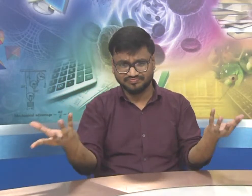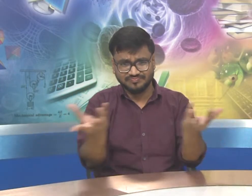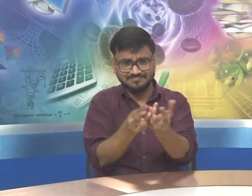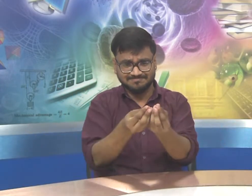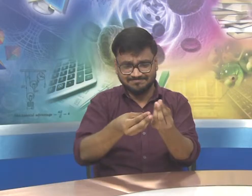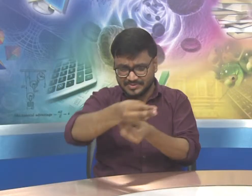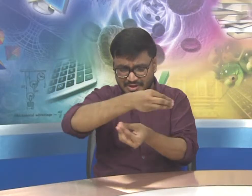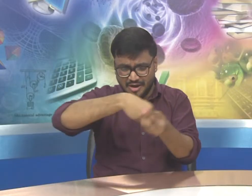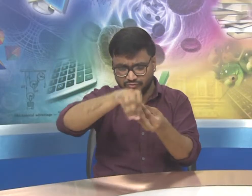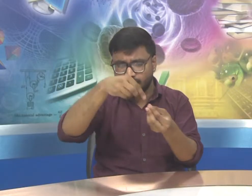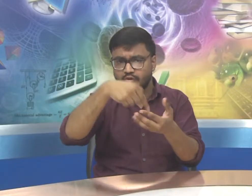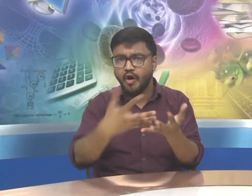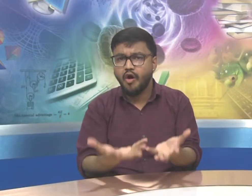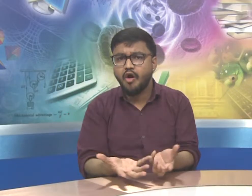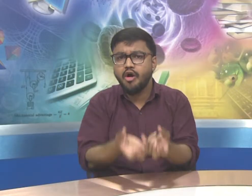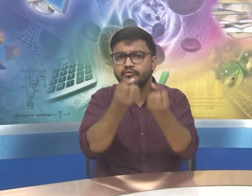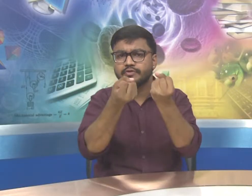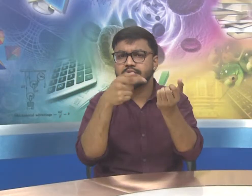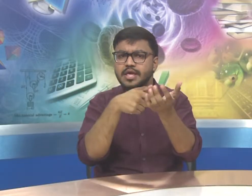60.66% of chlorine, which is